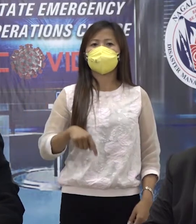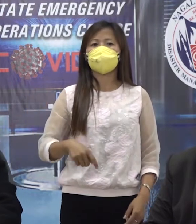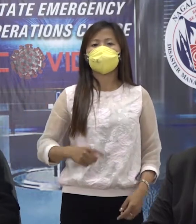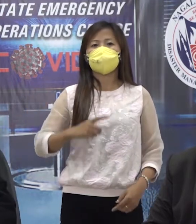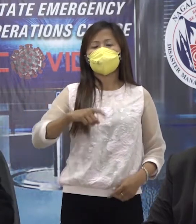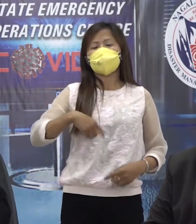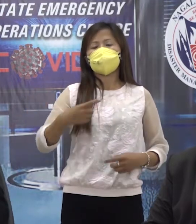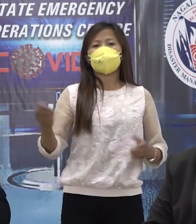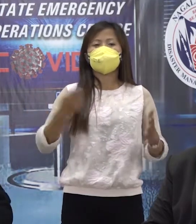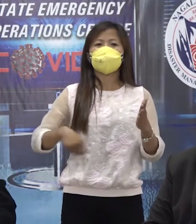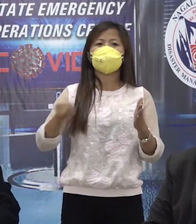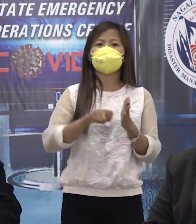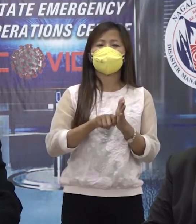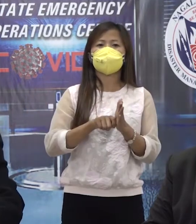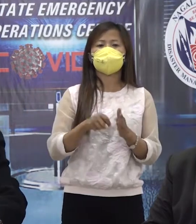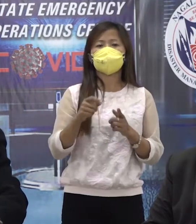period.